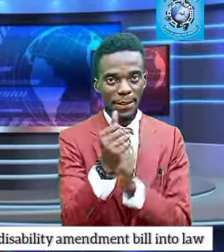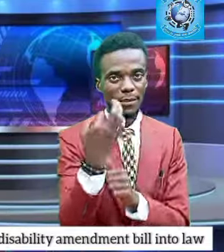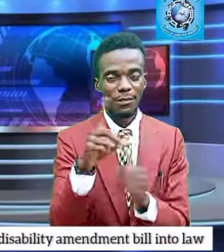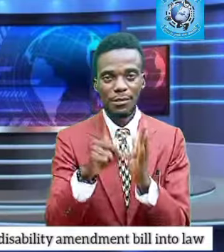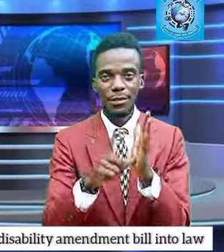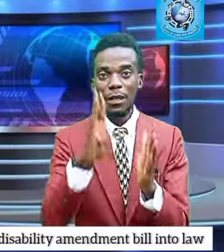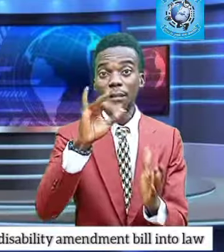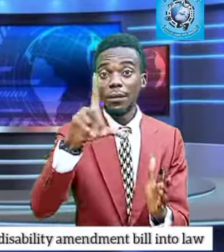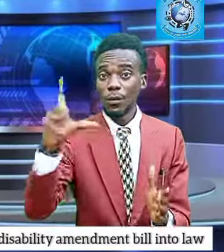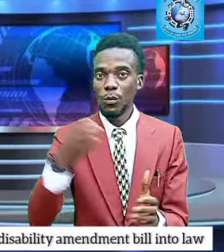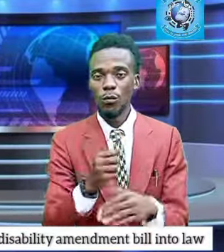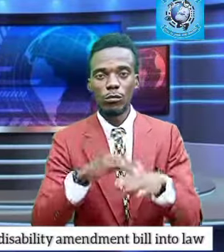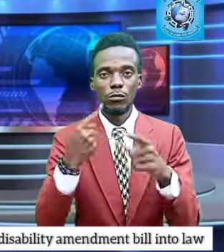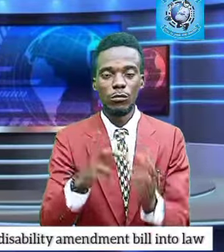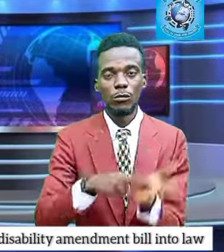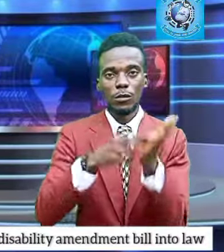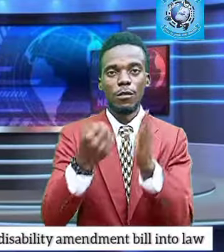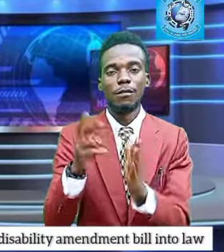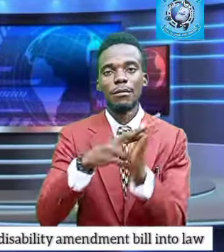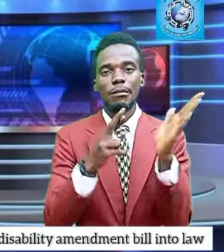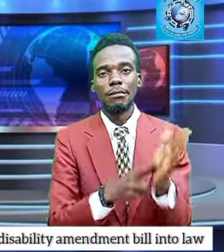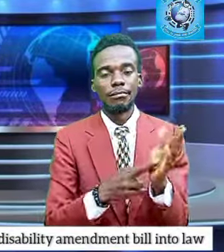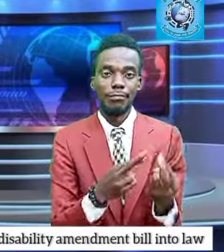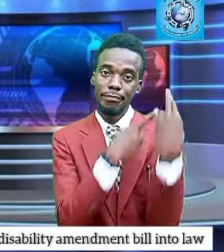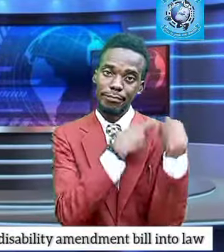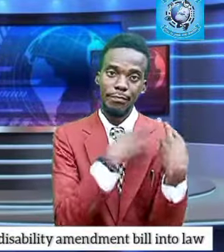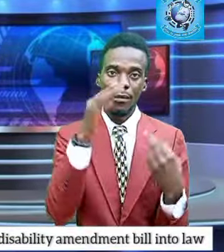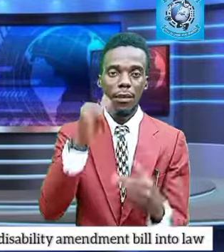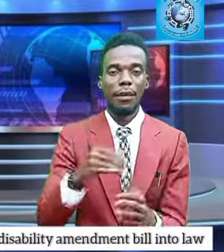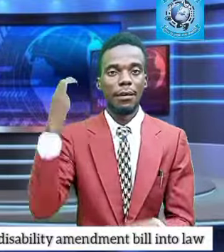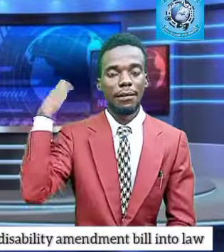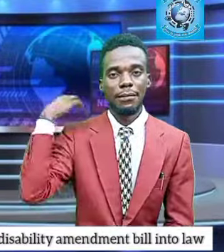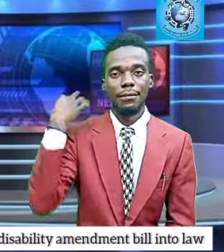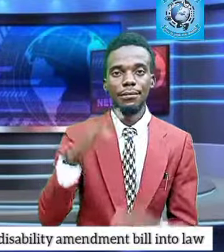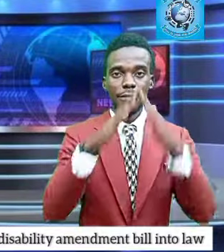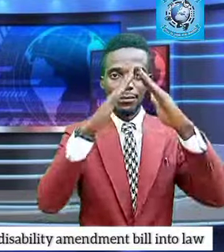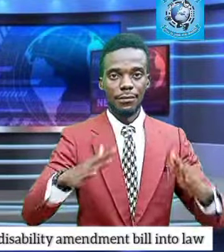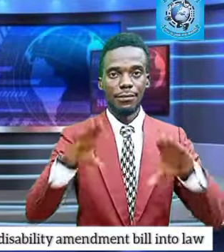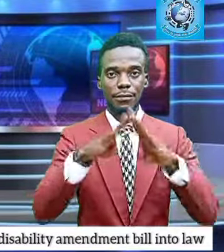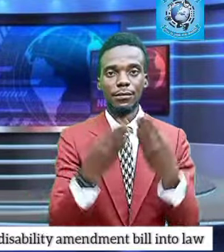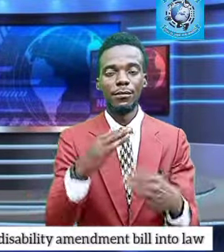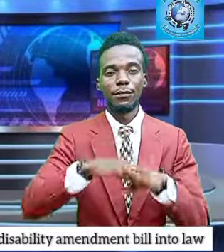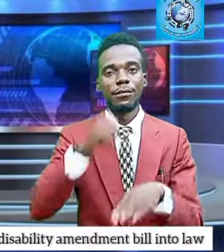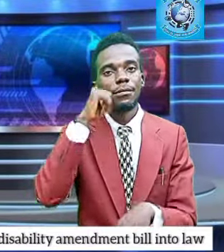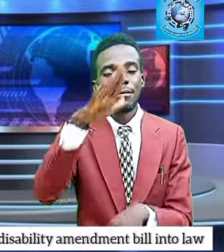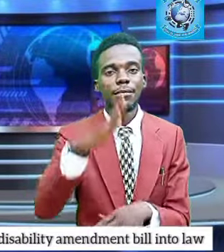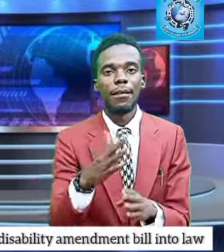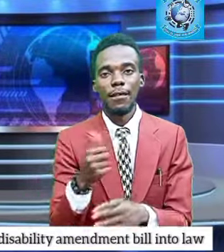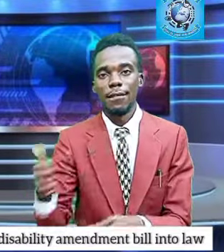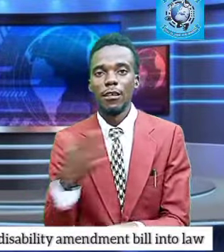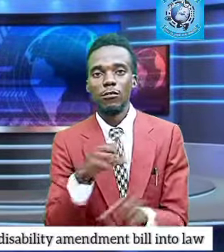was called to the representation of the report representing by the chairman of House Committee on Women Affairs and